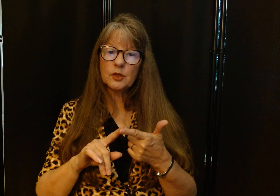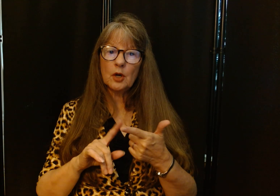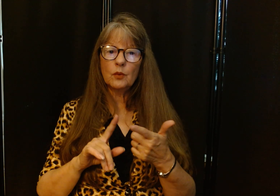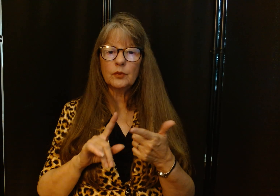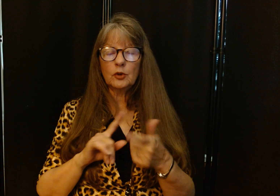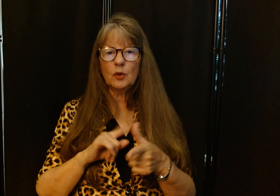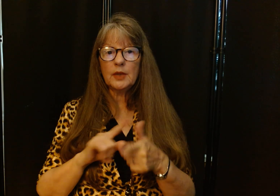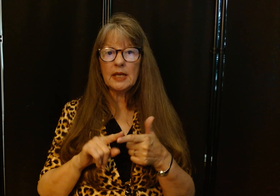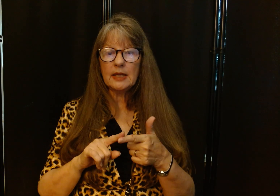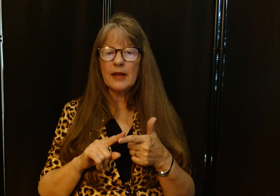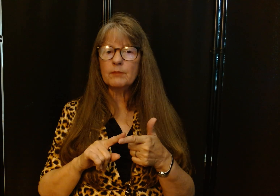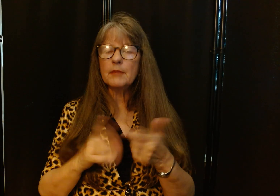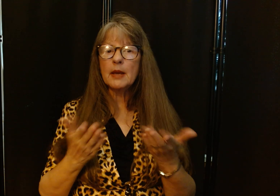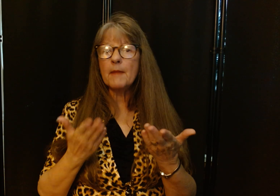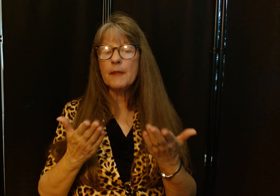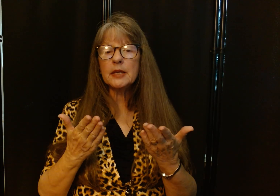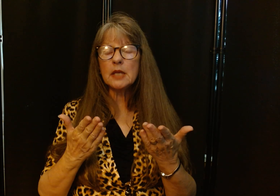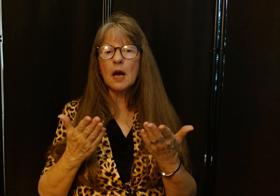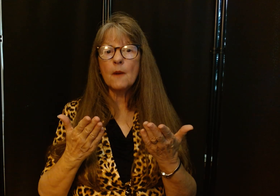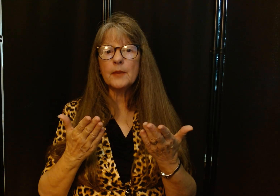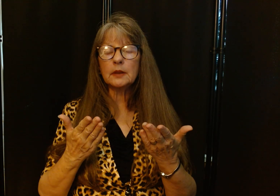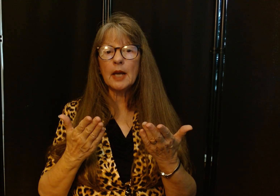So you would need, and maybe some like